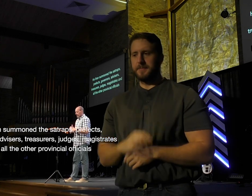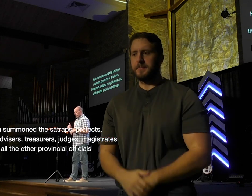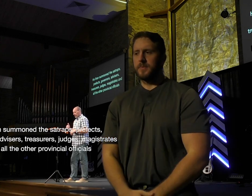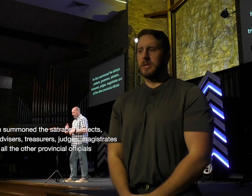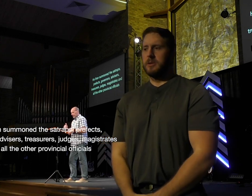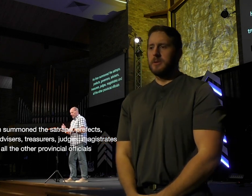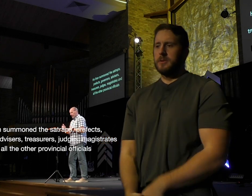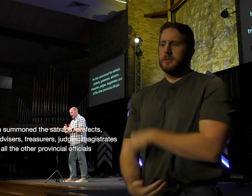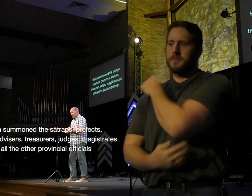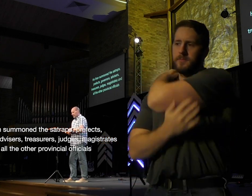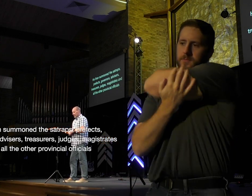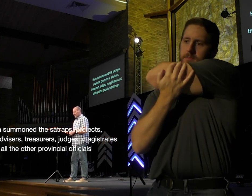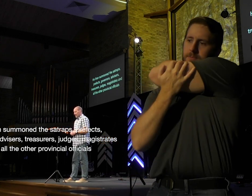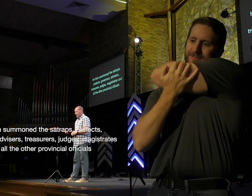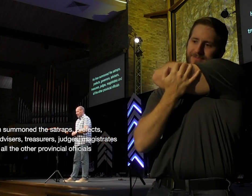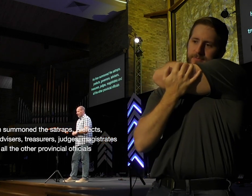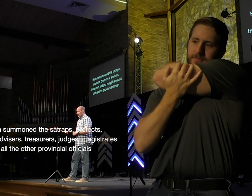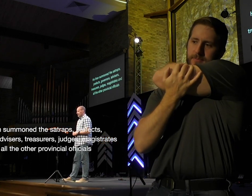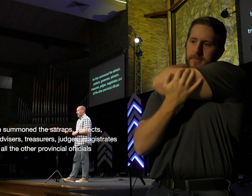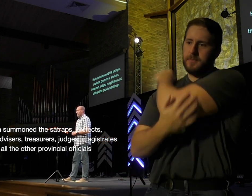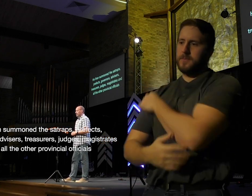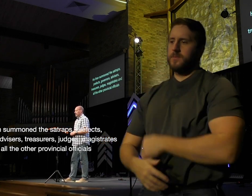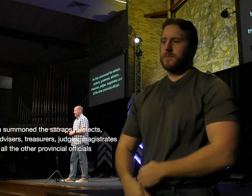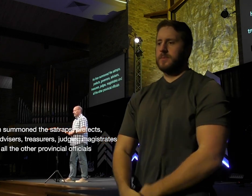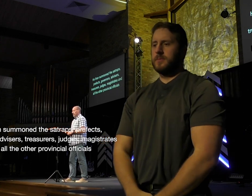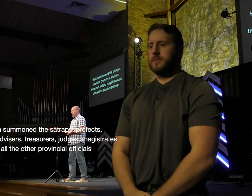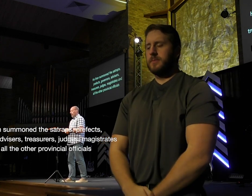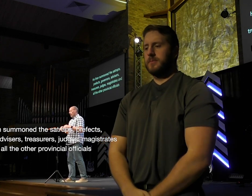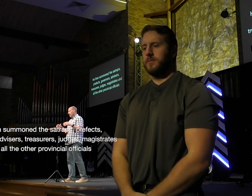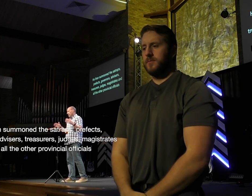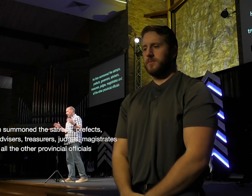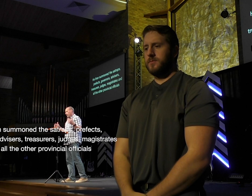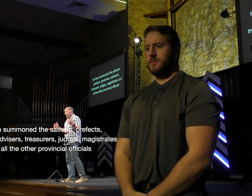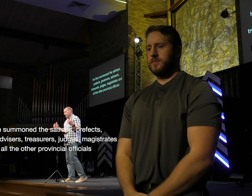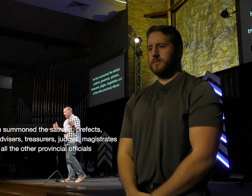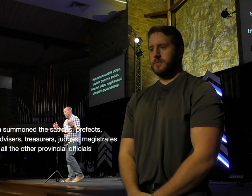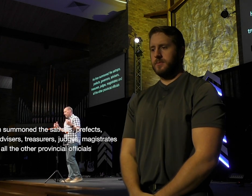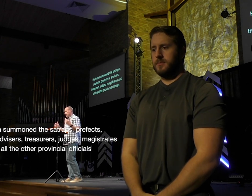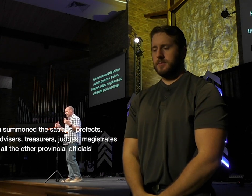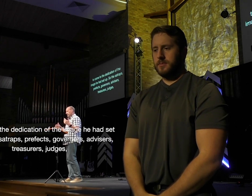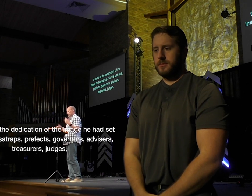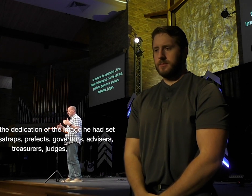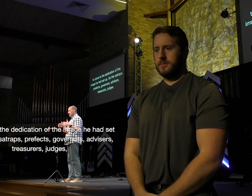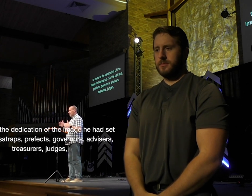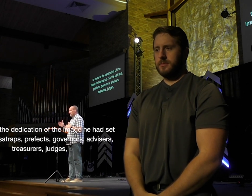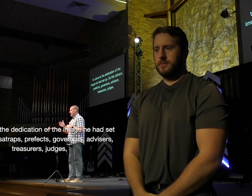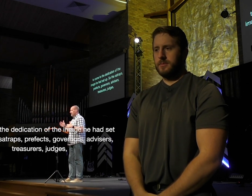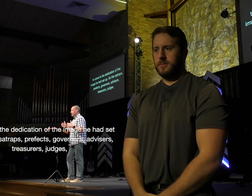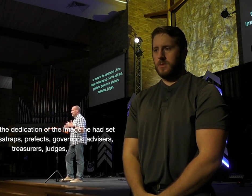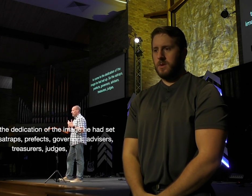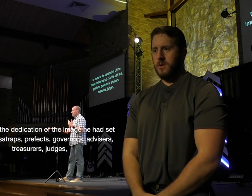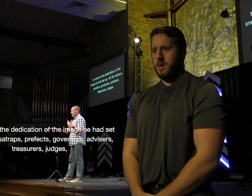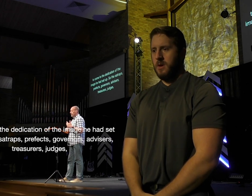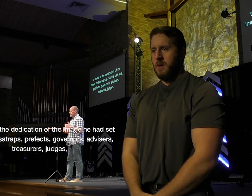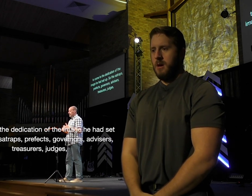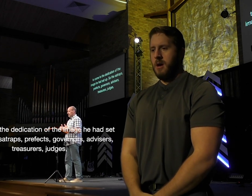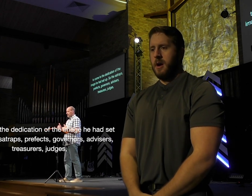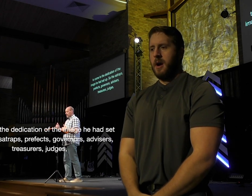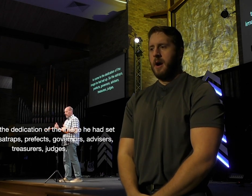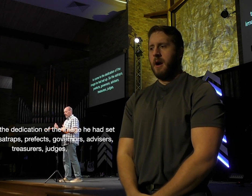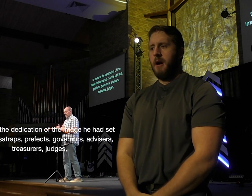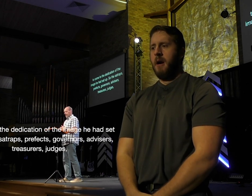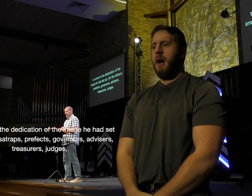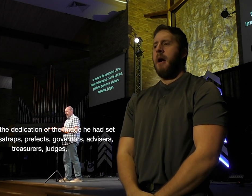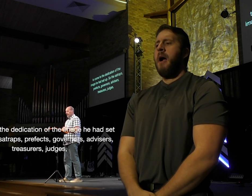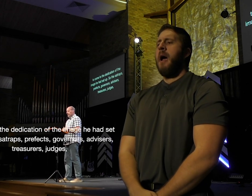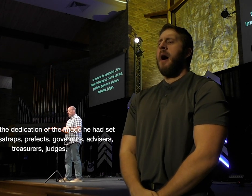satraps, prefects, governors, advisors, treasurers, judges, magistrates, all the other provincial officials to come to the dedication of the image he